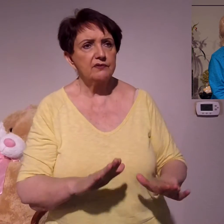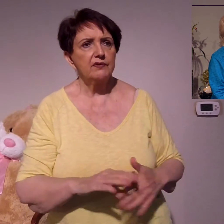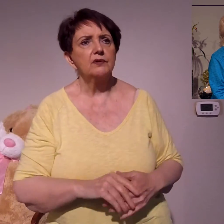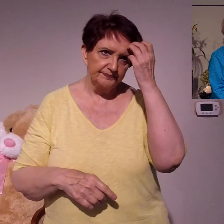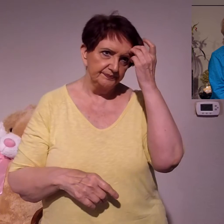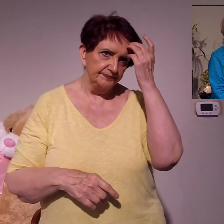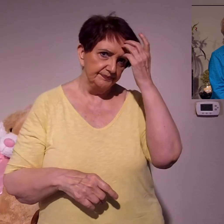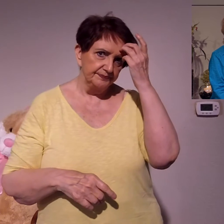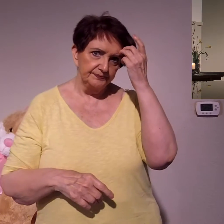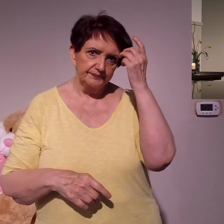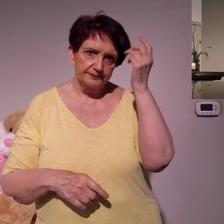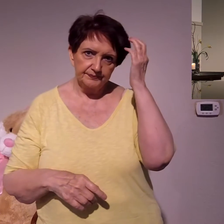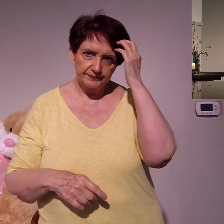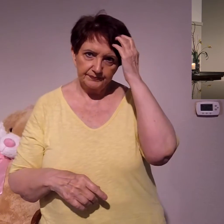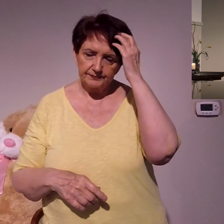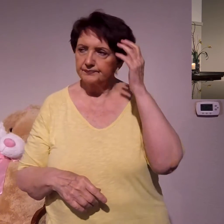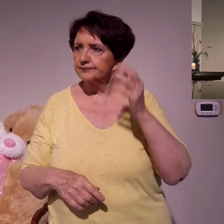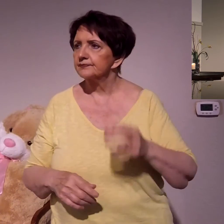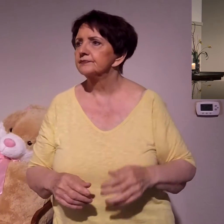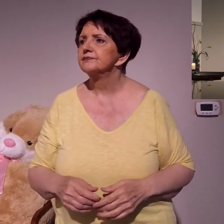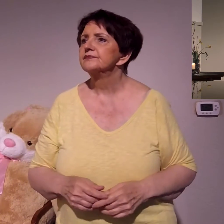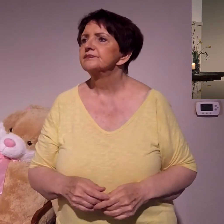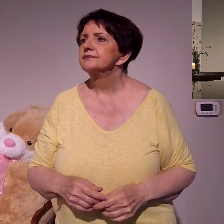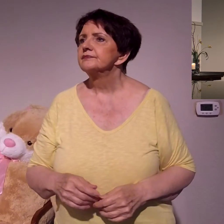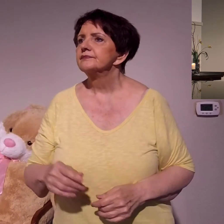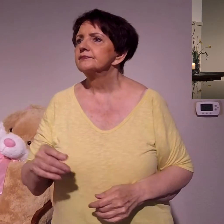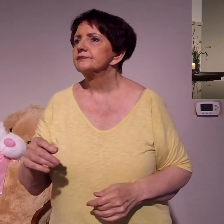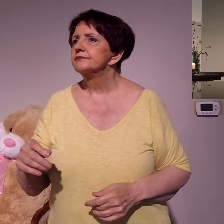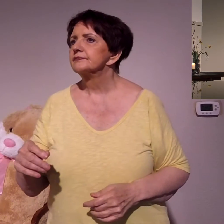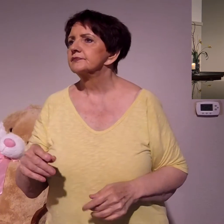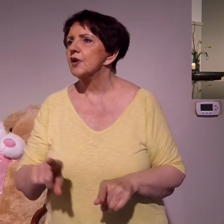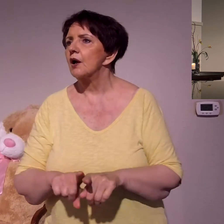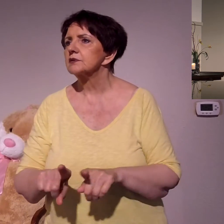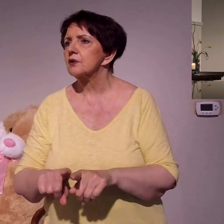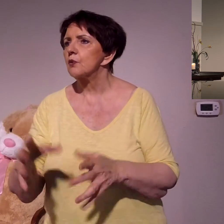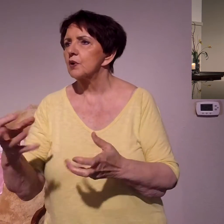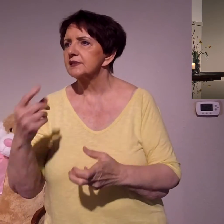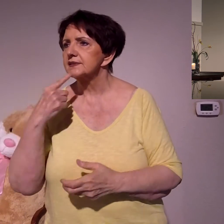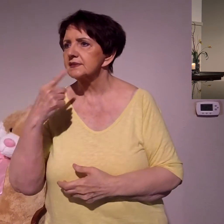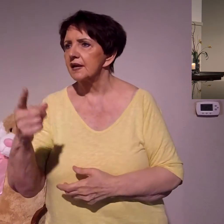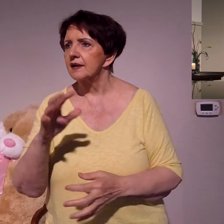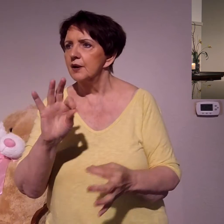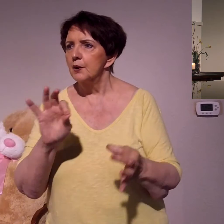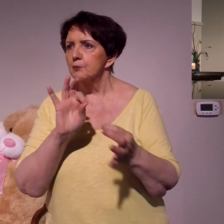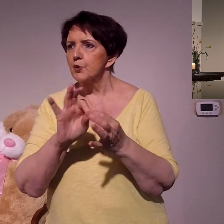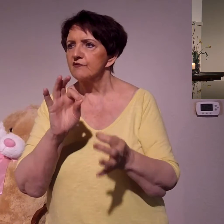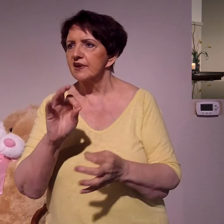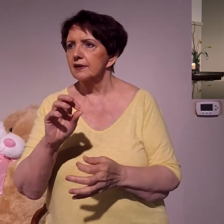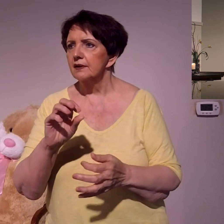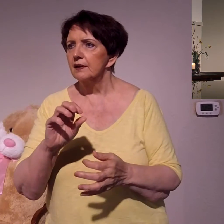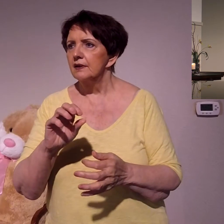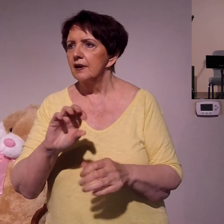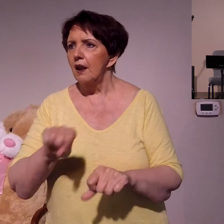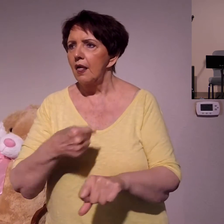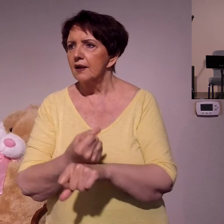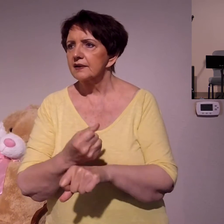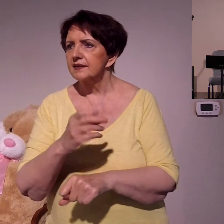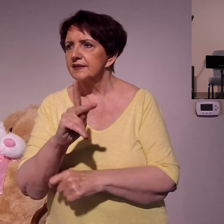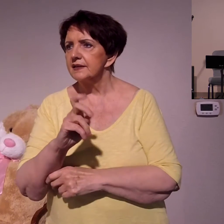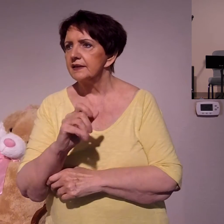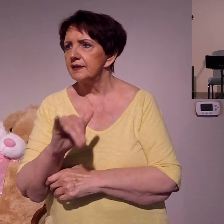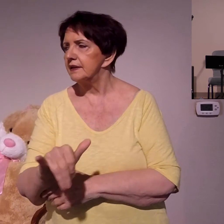that I found a close friend who wants to be with me, to share that with? Yes. So thank you for sharing this, and may we all go in this direction.